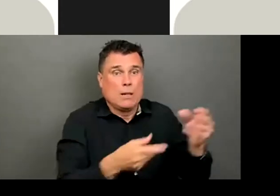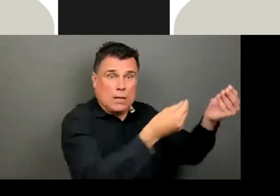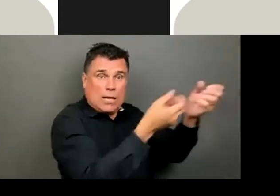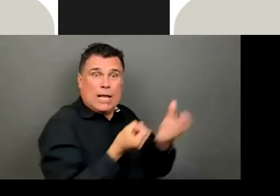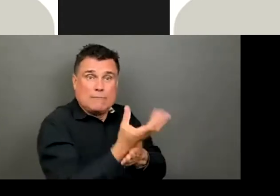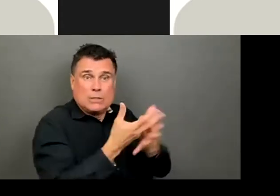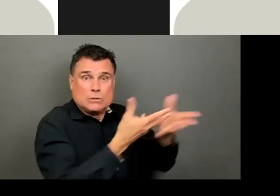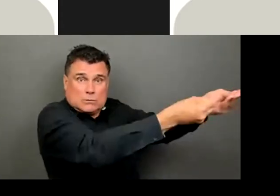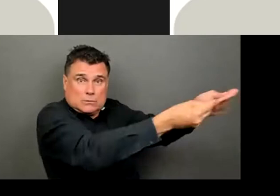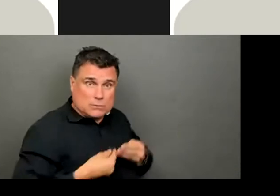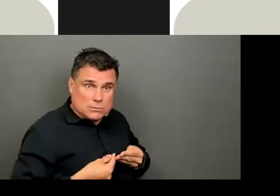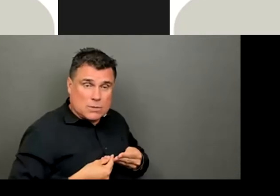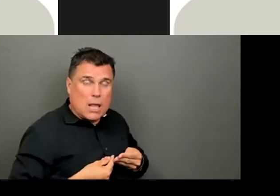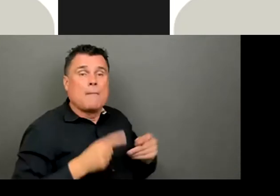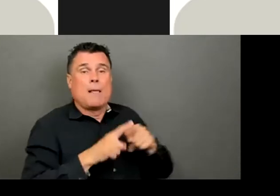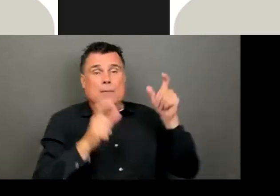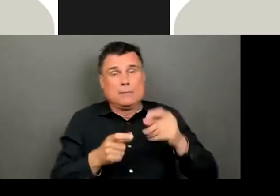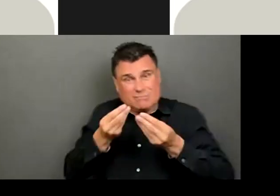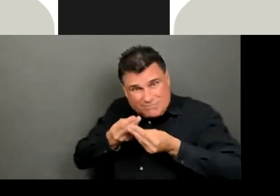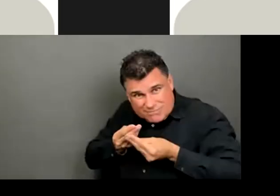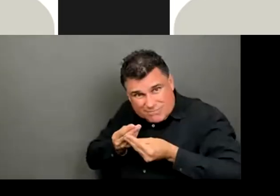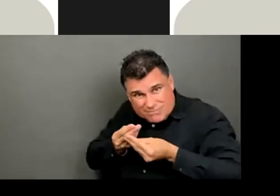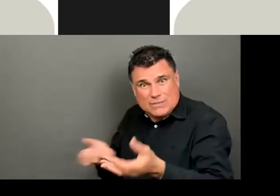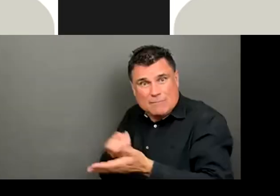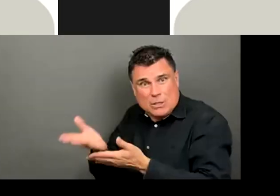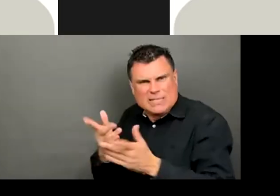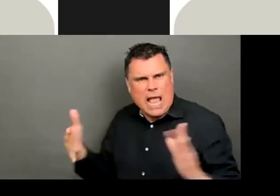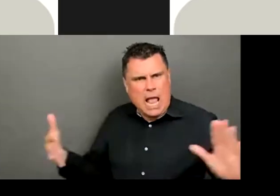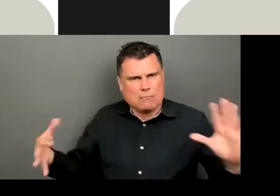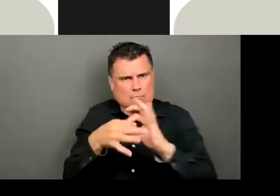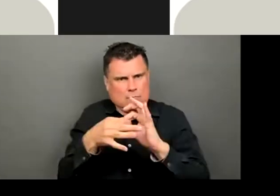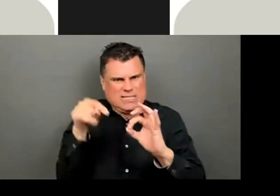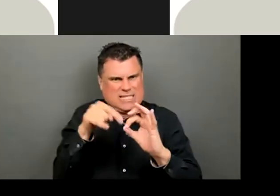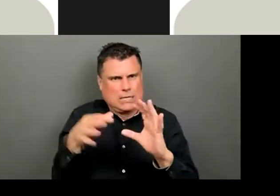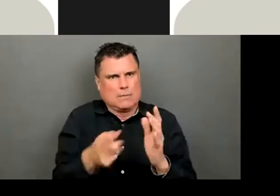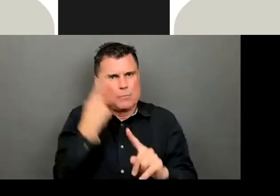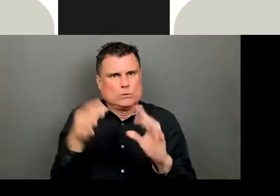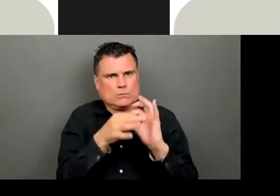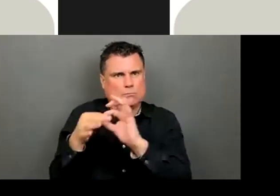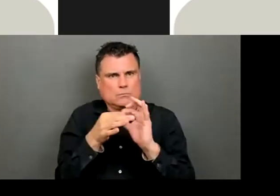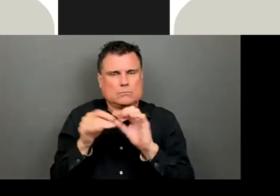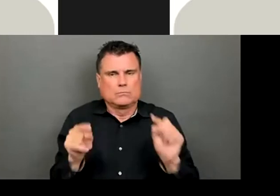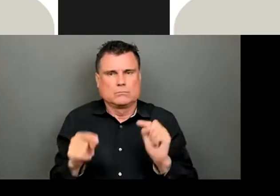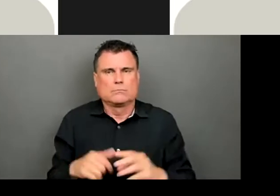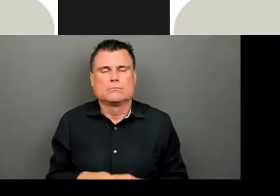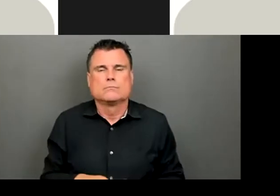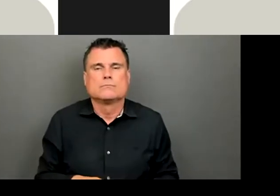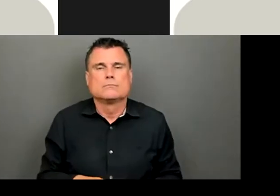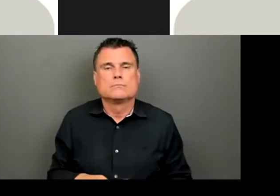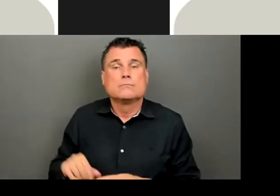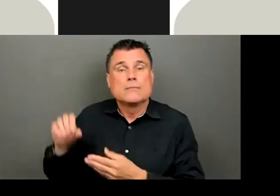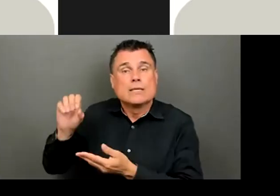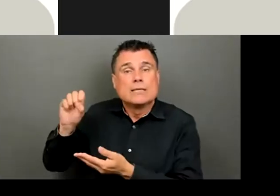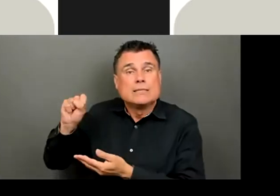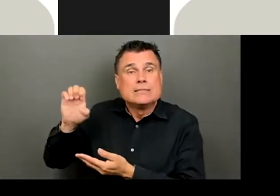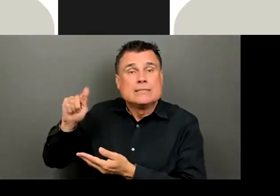population, and also from those that are creators. If you can round up your point. Thank you.